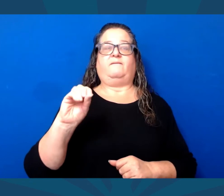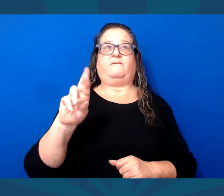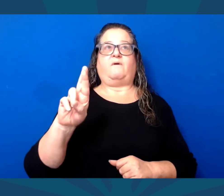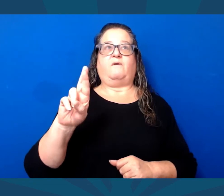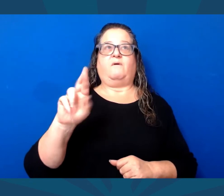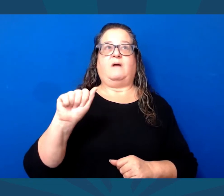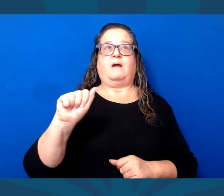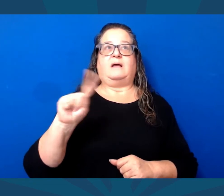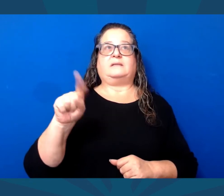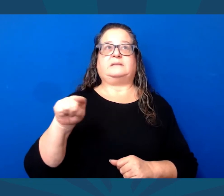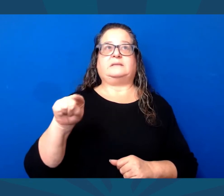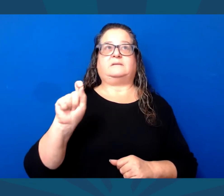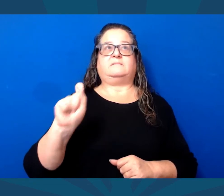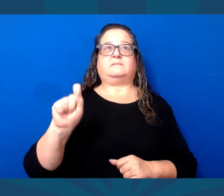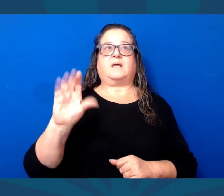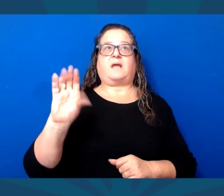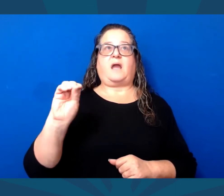TatianaPena4AZ.com.